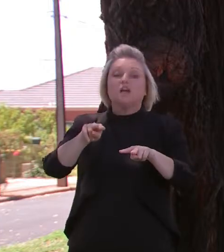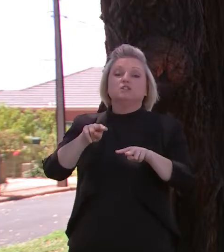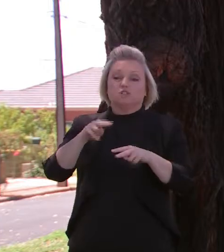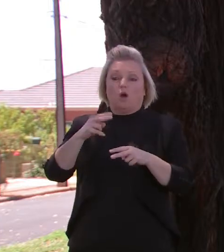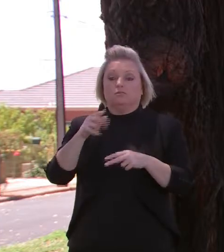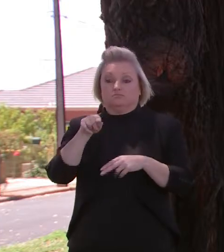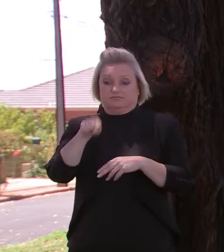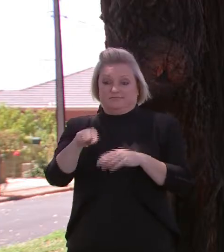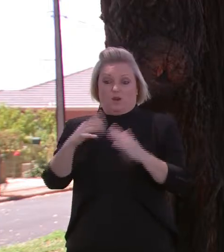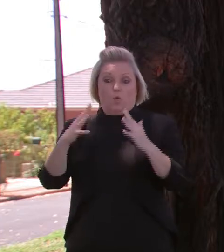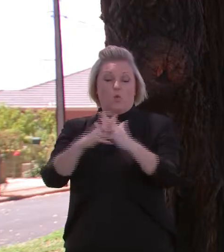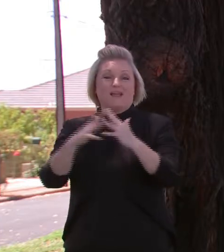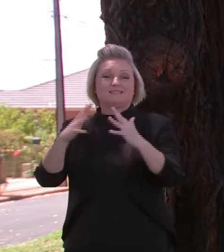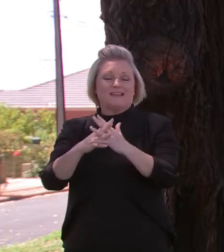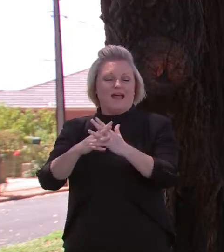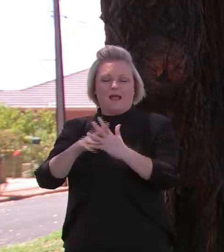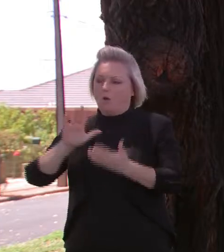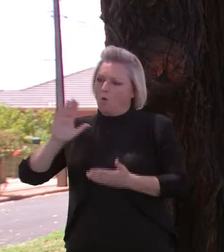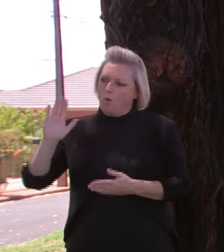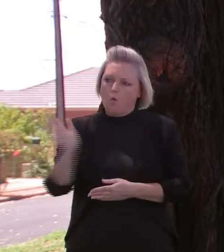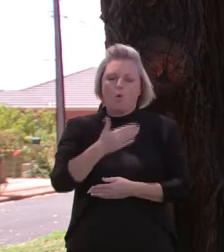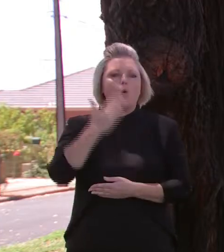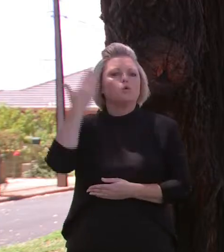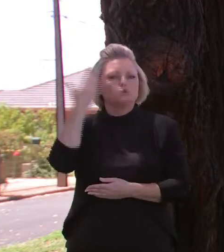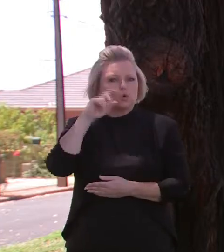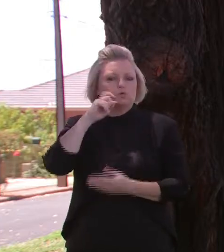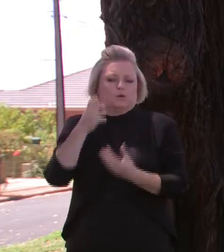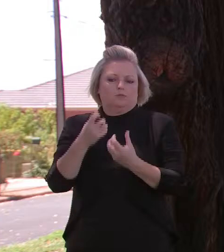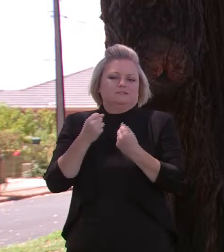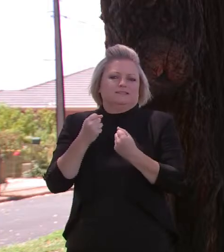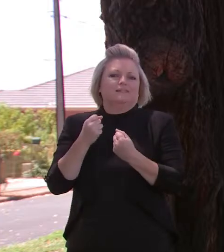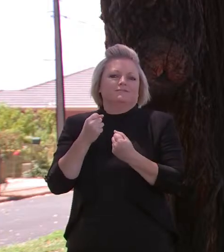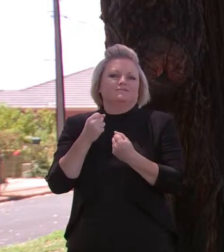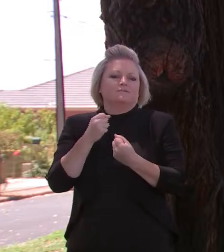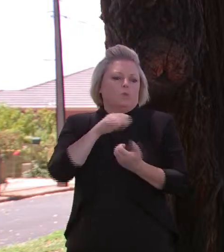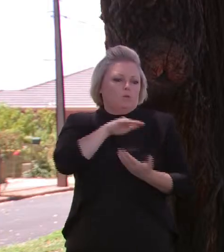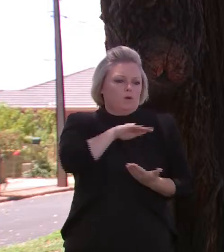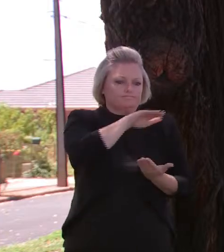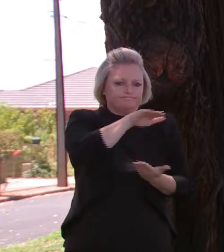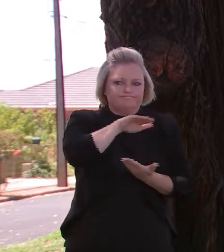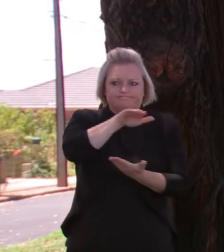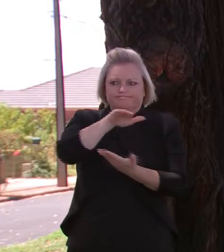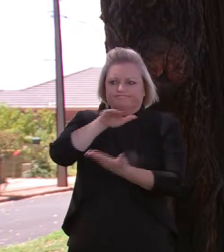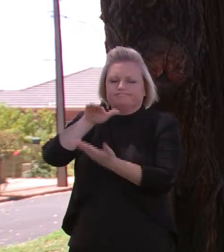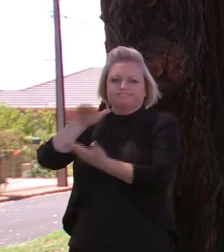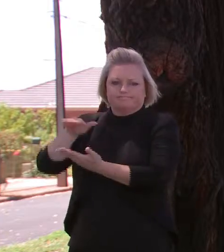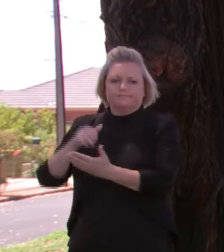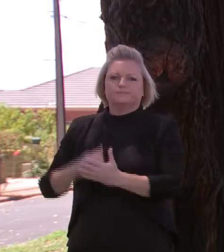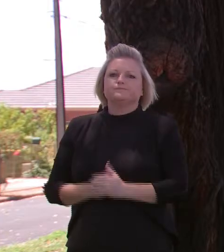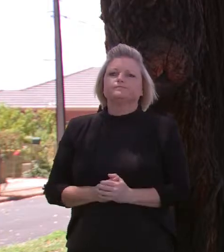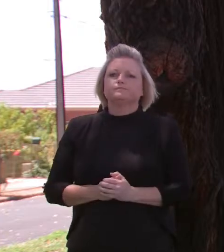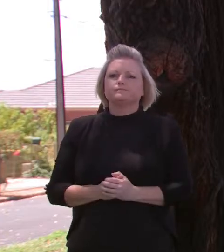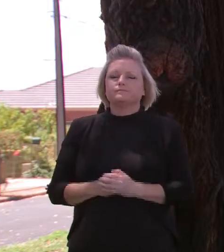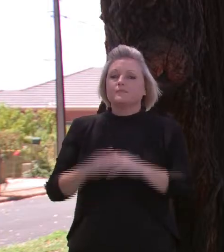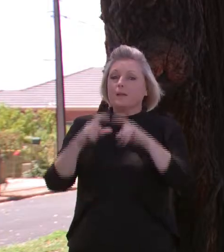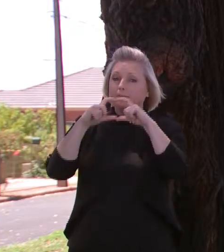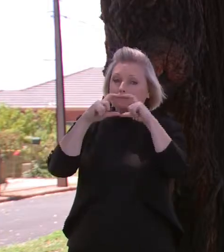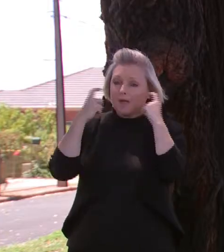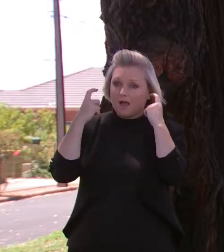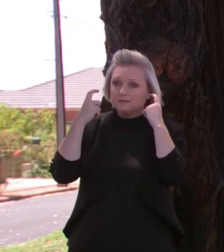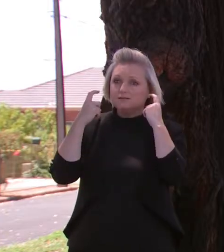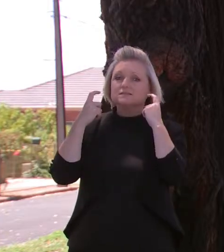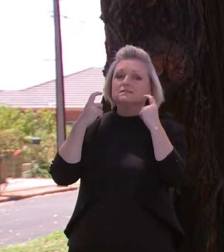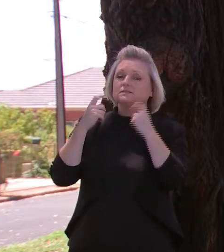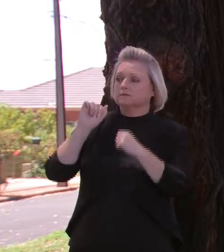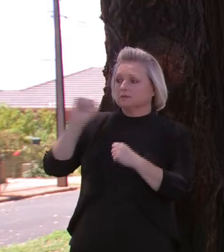have their supply of rapid antigen tests ahead of school beginning on Wednesday. The procurement of masks by Catholic Education